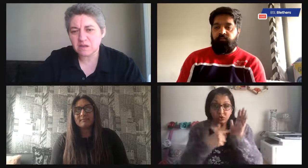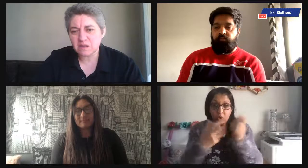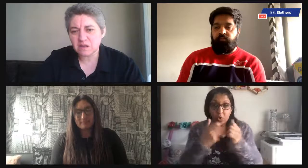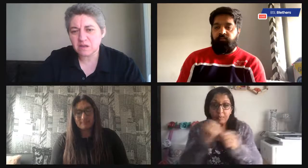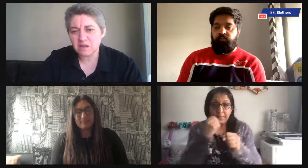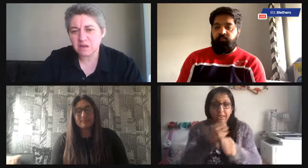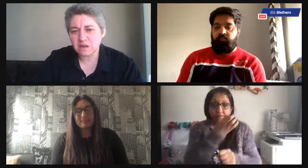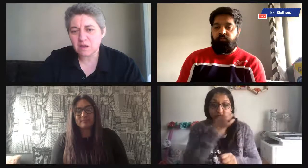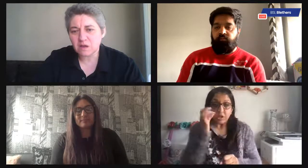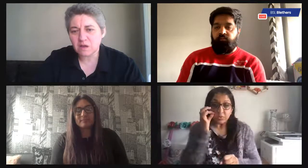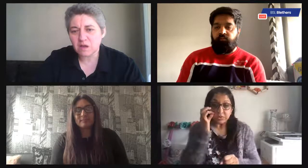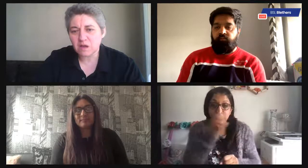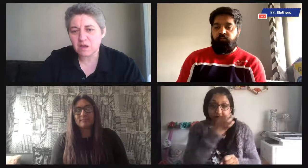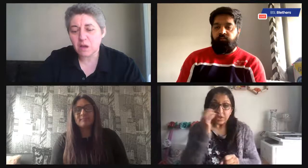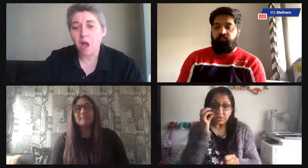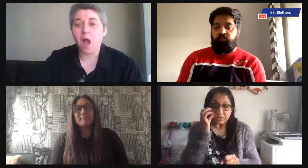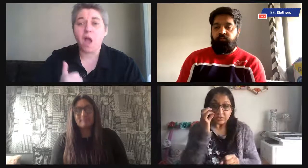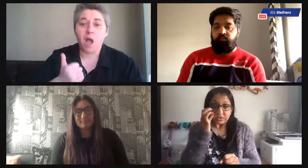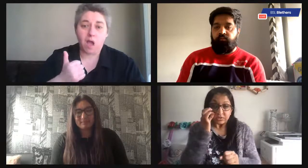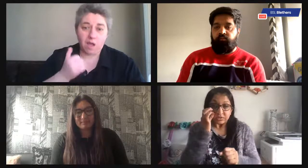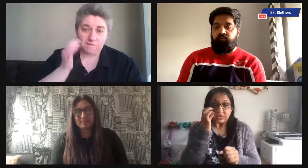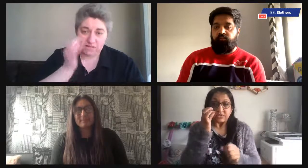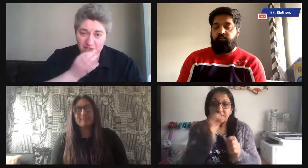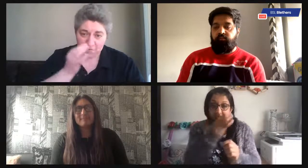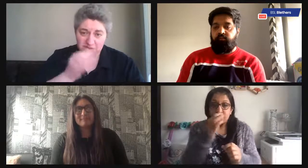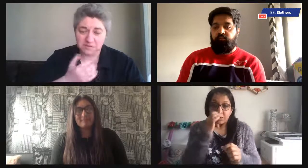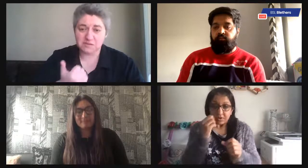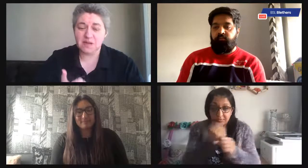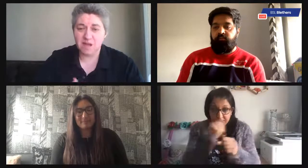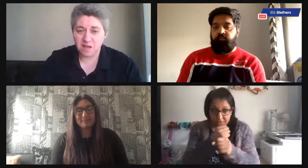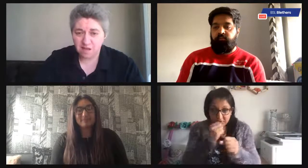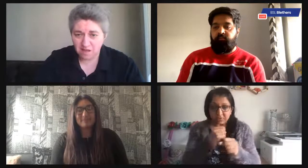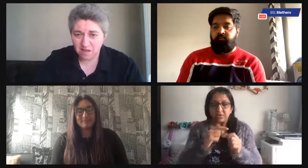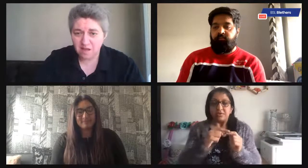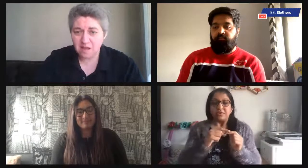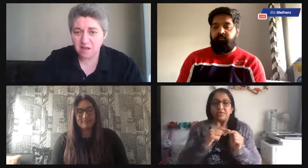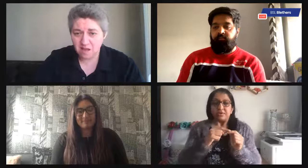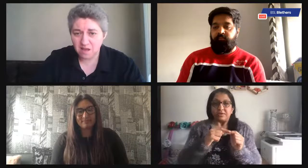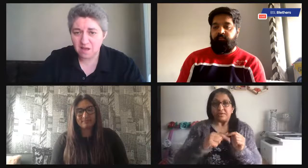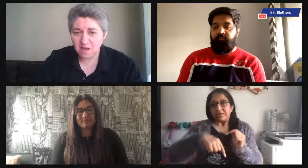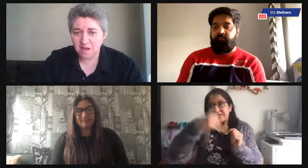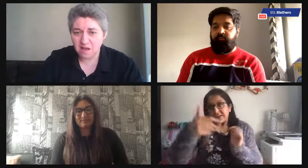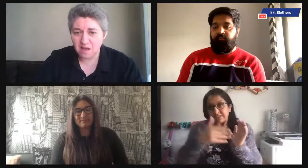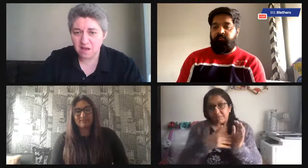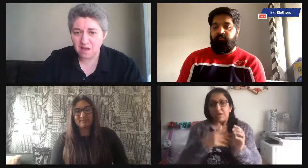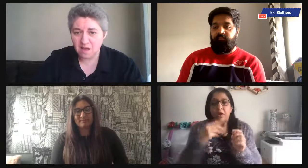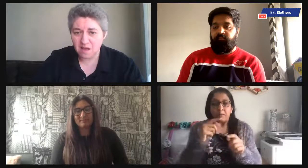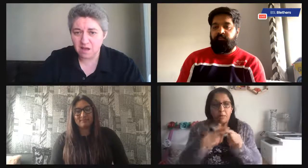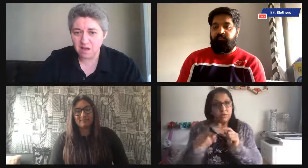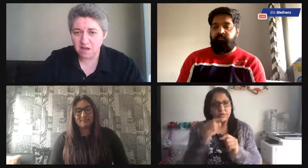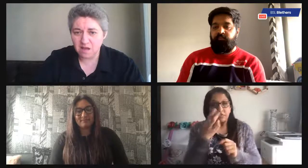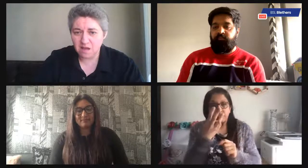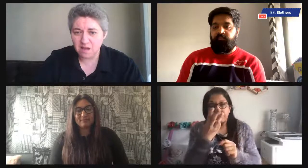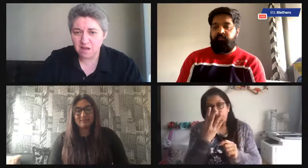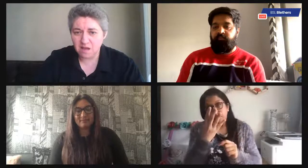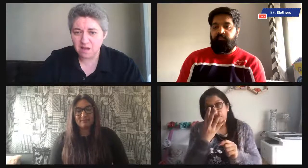be, is one deaf member is going to show how to make flowers, flower making.